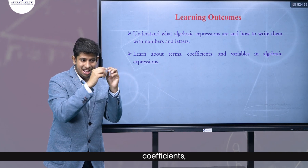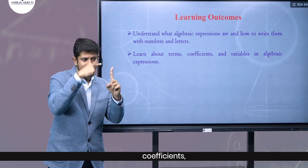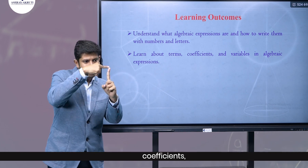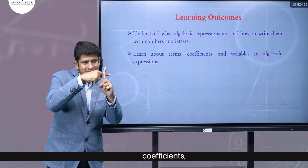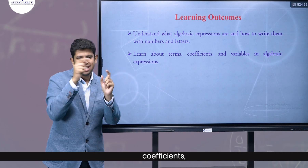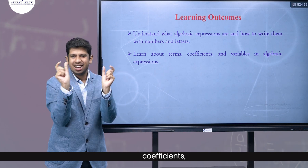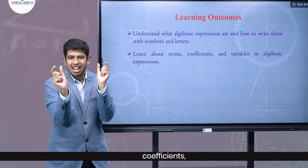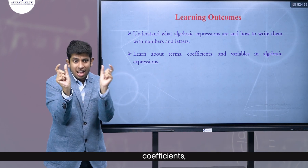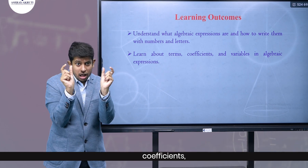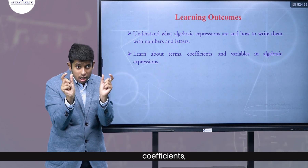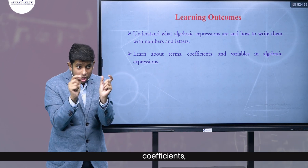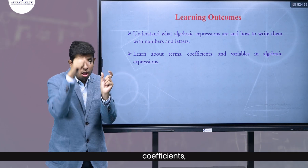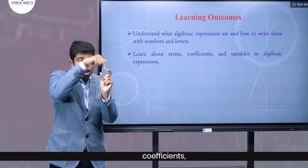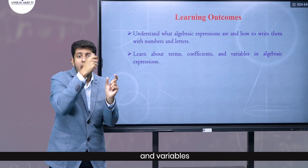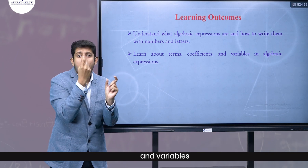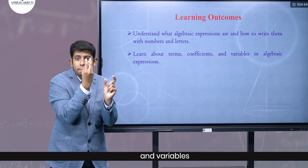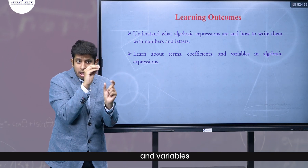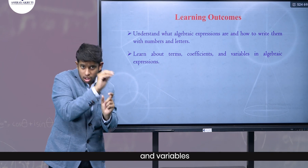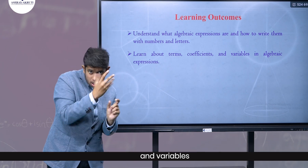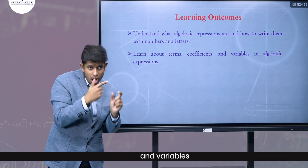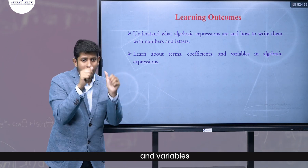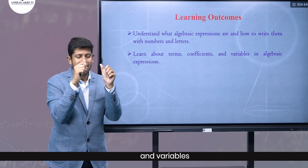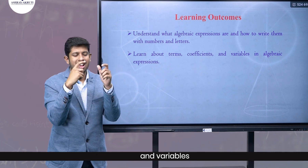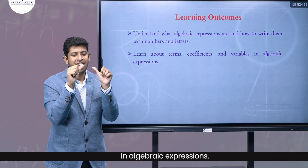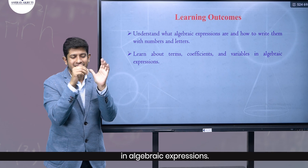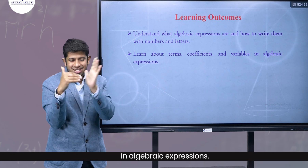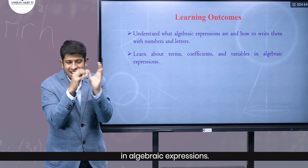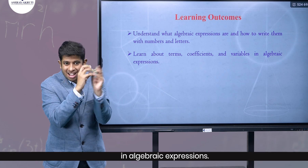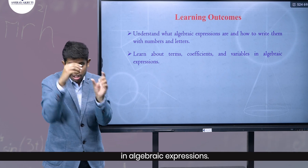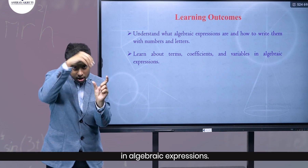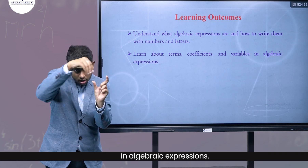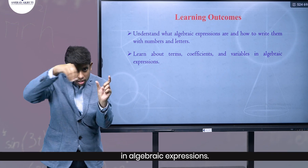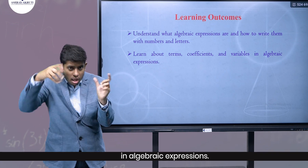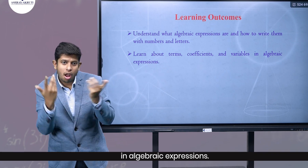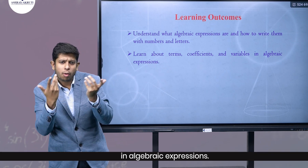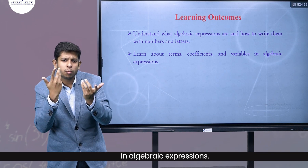coefficients, and variables in algebraic expressions.